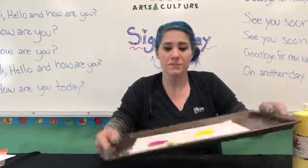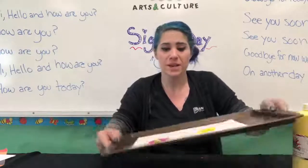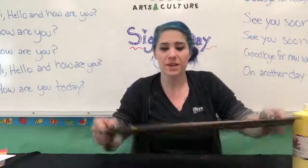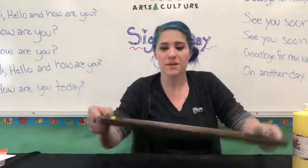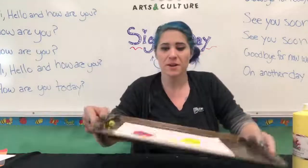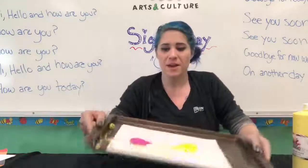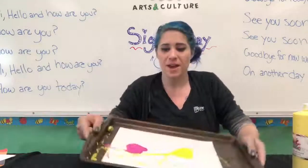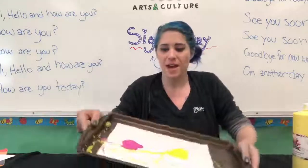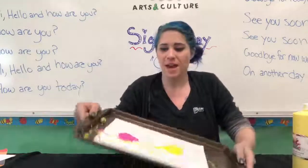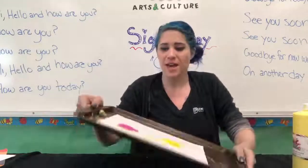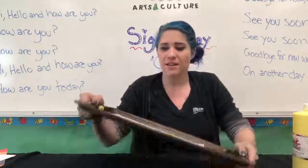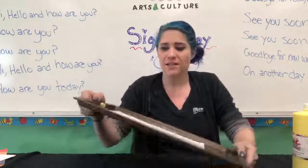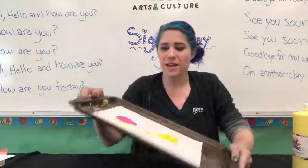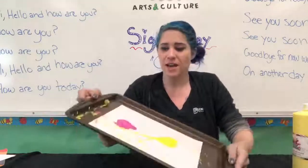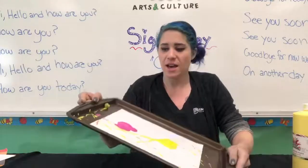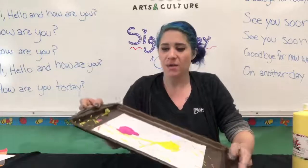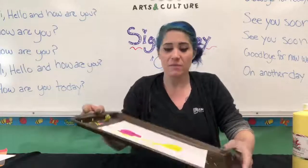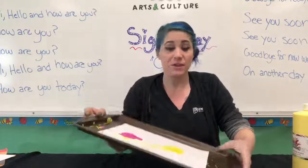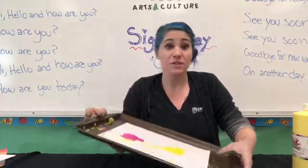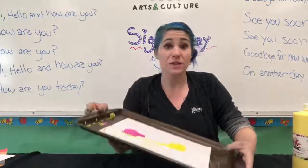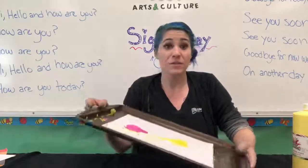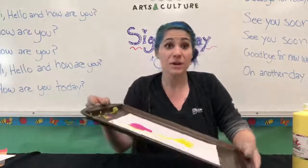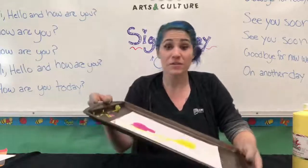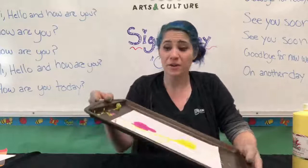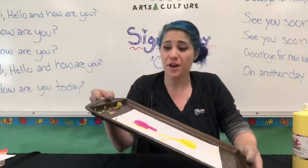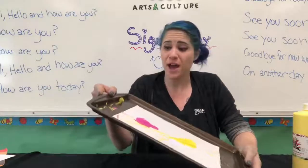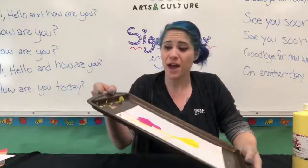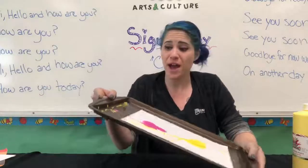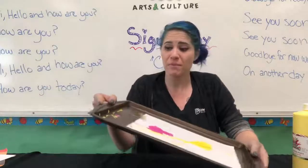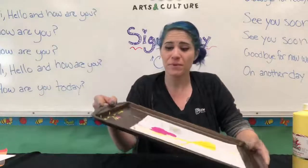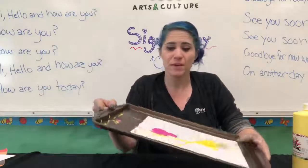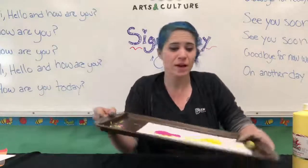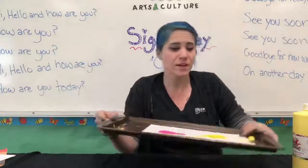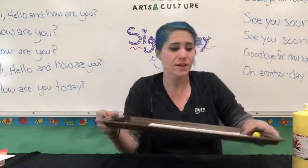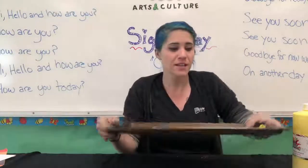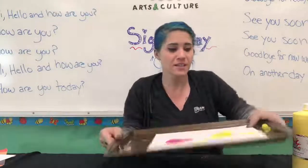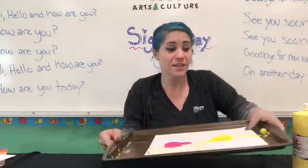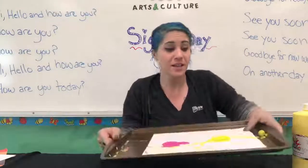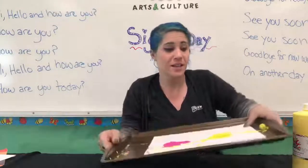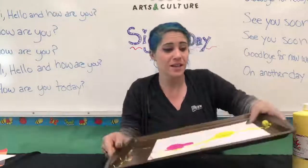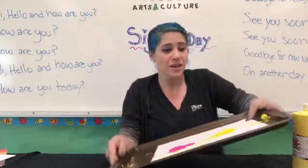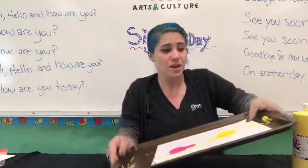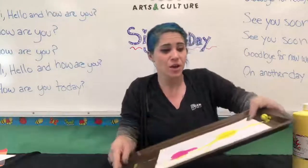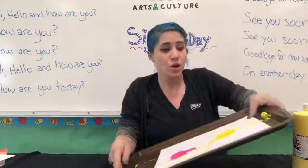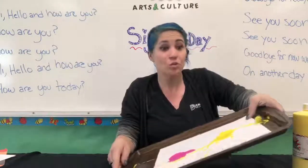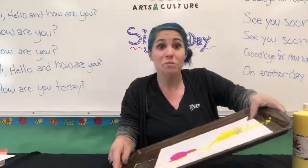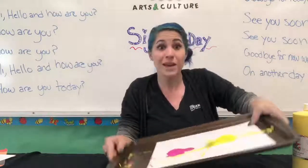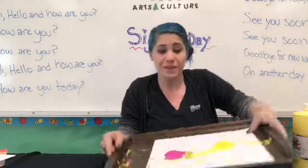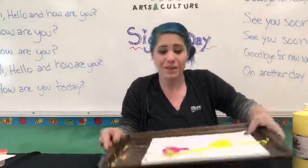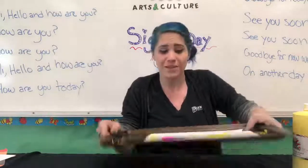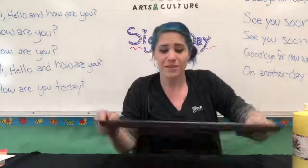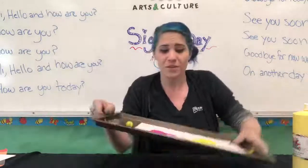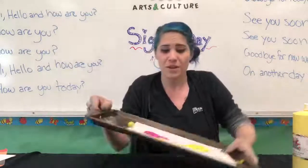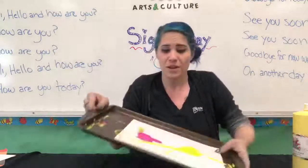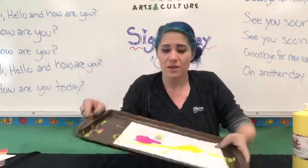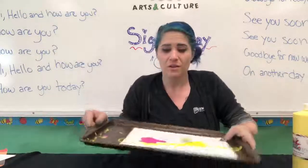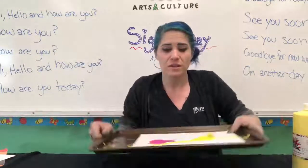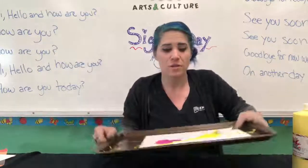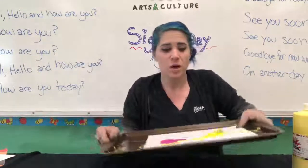big. And I wanna make sure that whatever I put on here next isn't gonna get cooked with paint in it. So using the